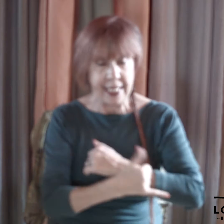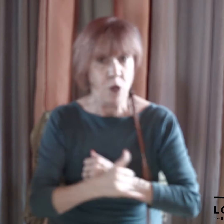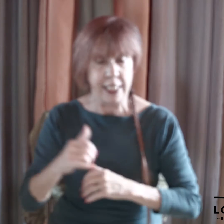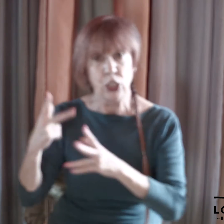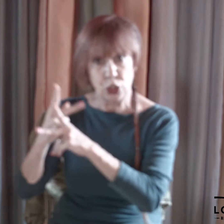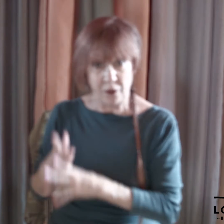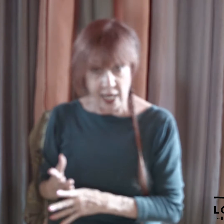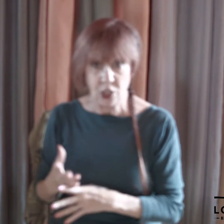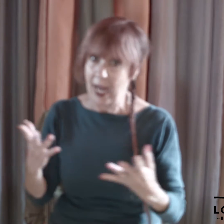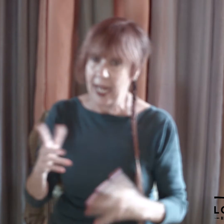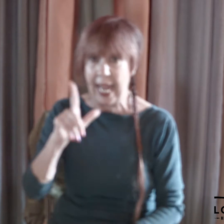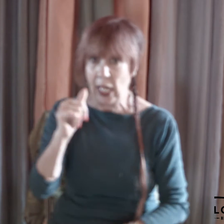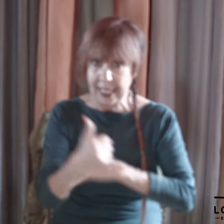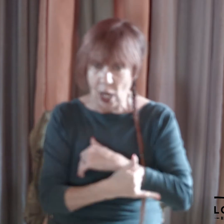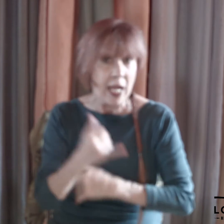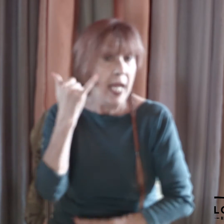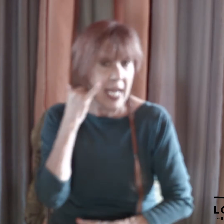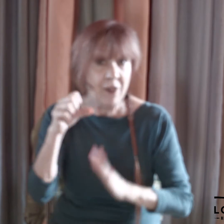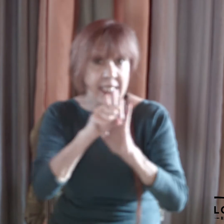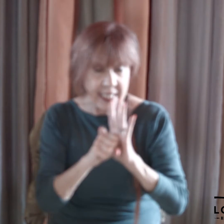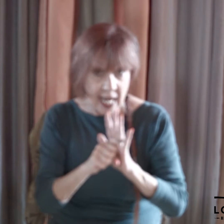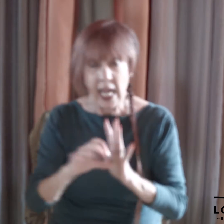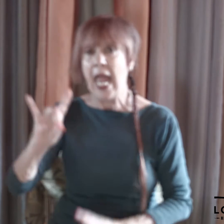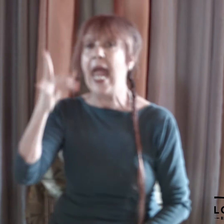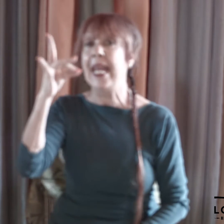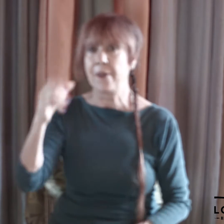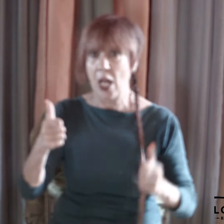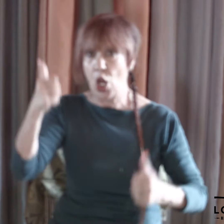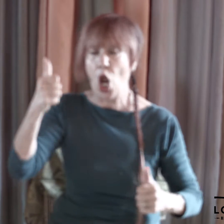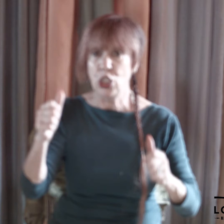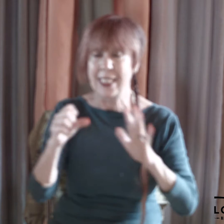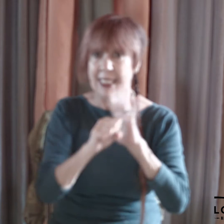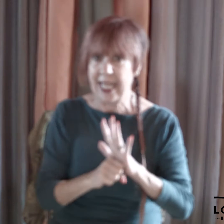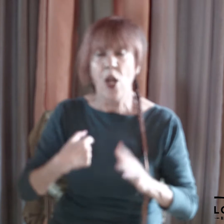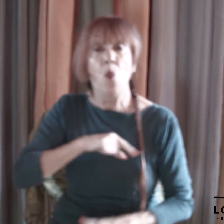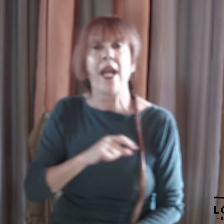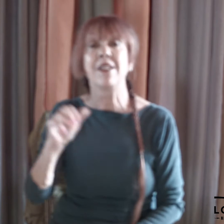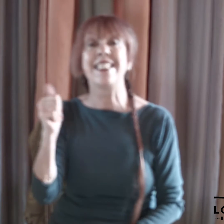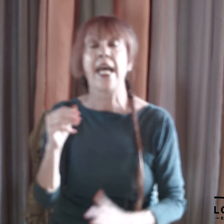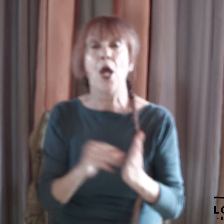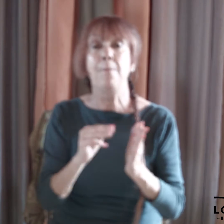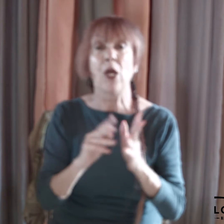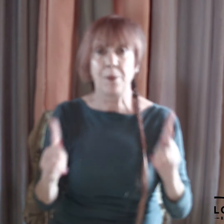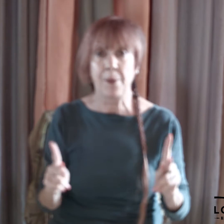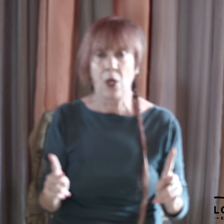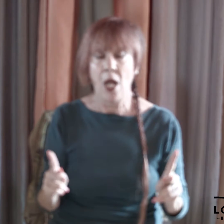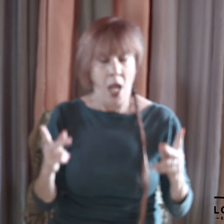Los Angeles County, if it were a state, would be the 8th largest state. So we have 10 million people suddenly to care